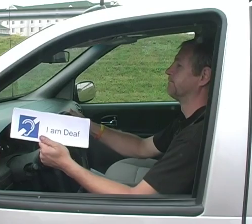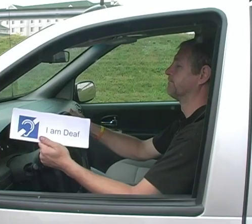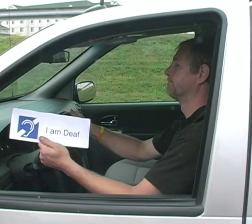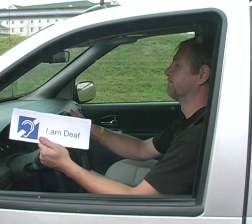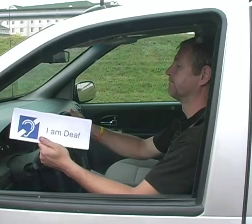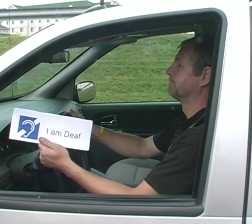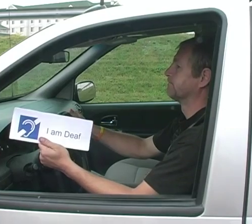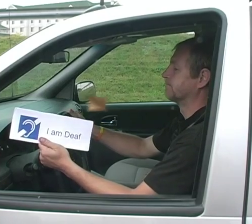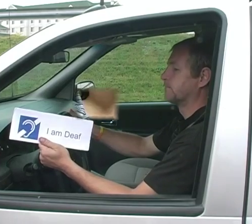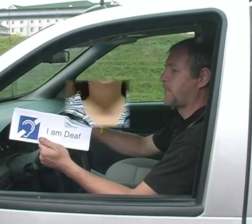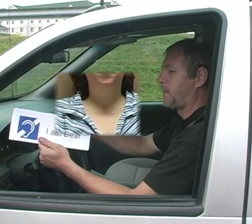This can Thank